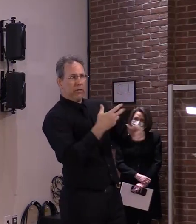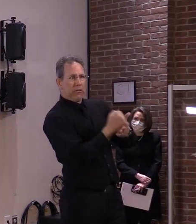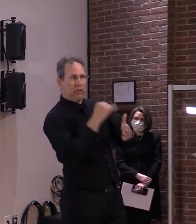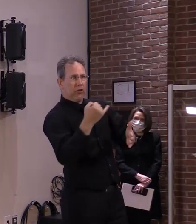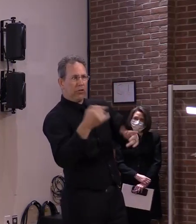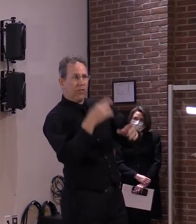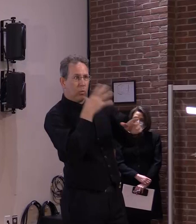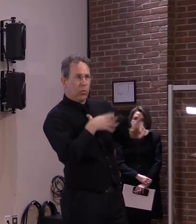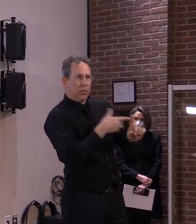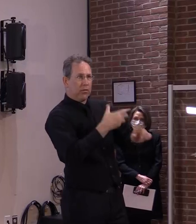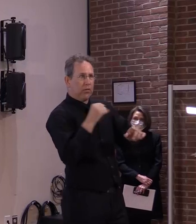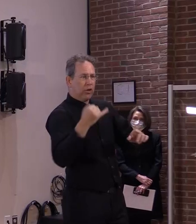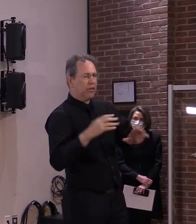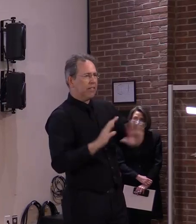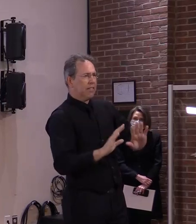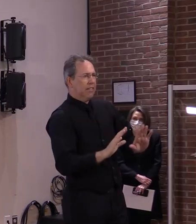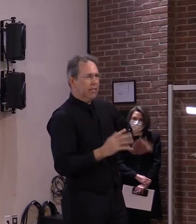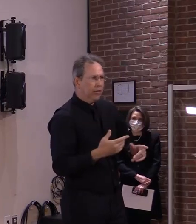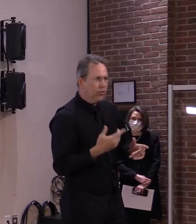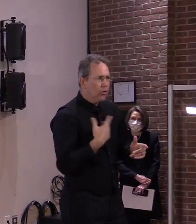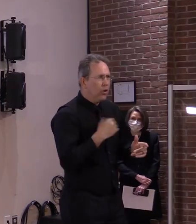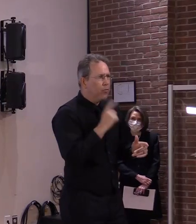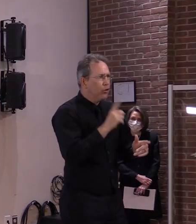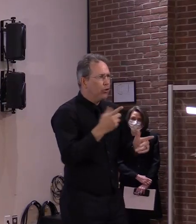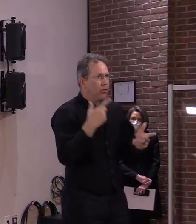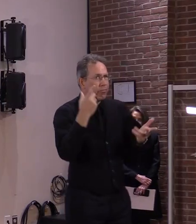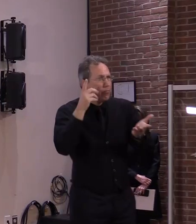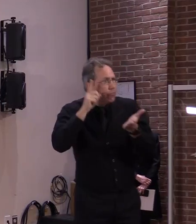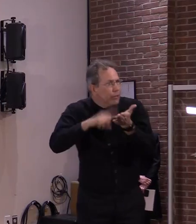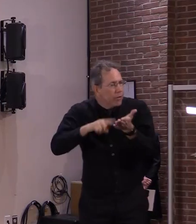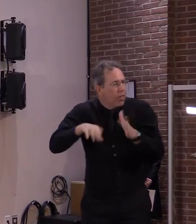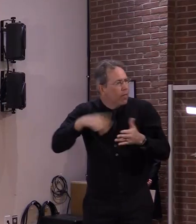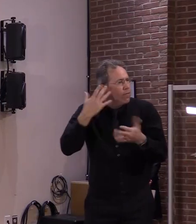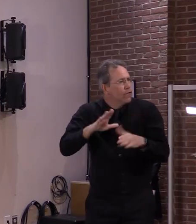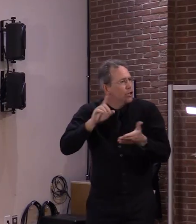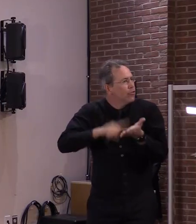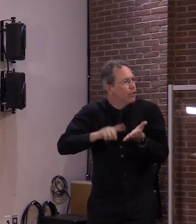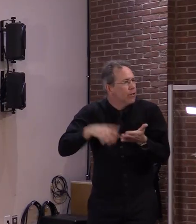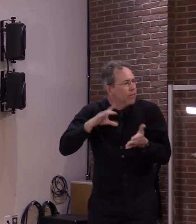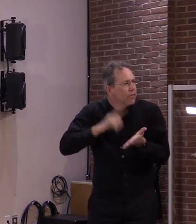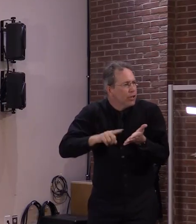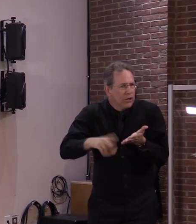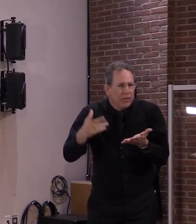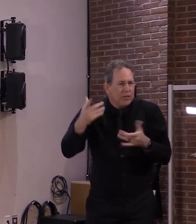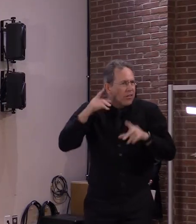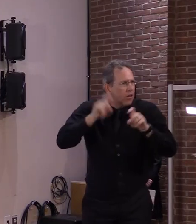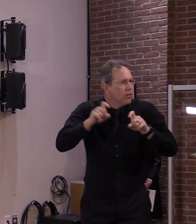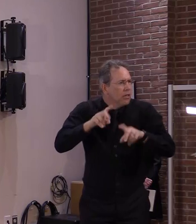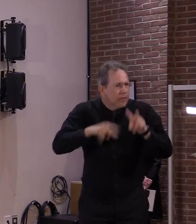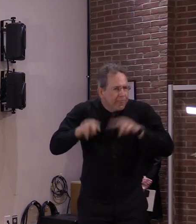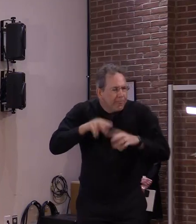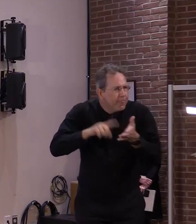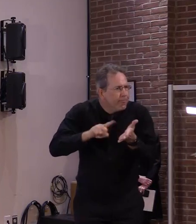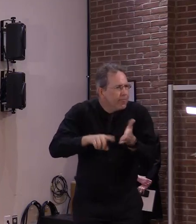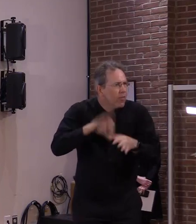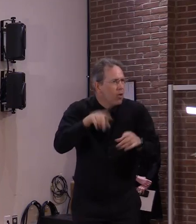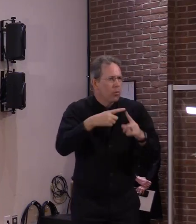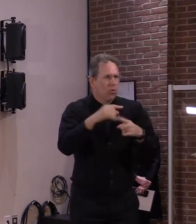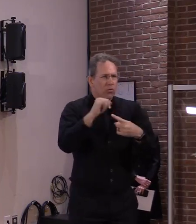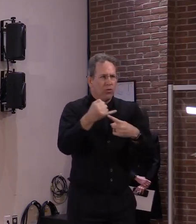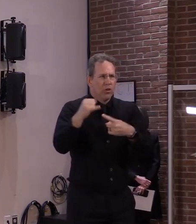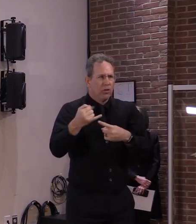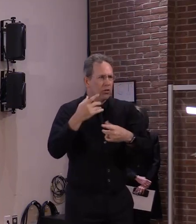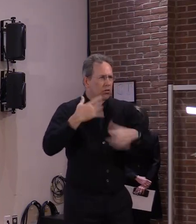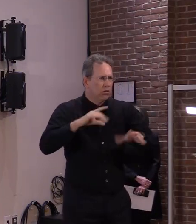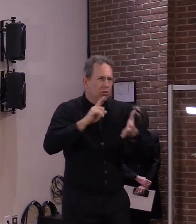their statistical evaluation as well as their clinical and real-time look at the information